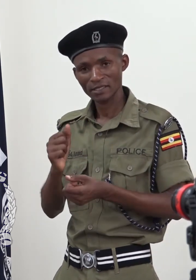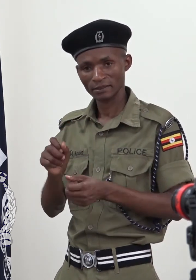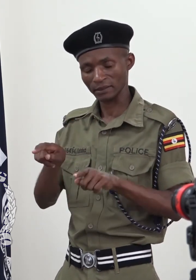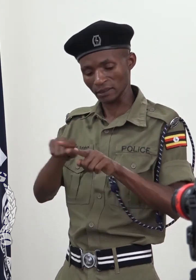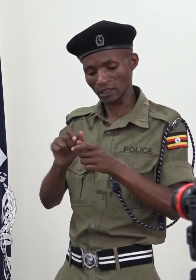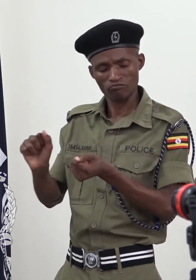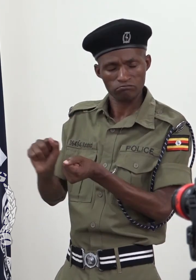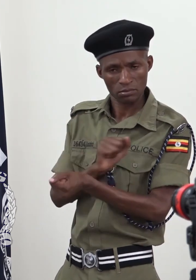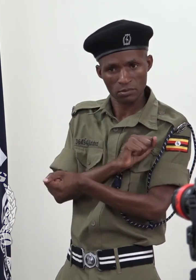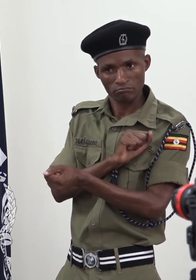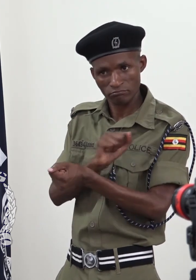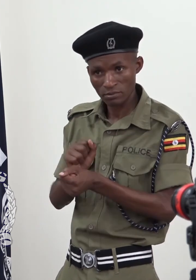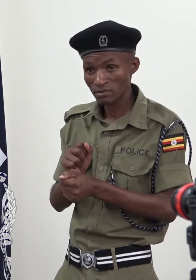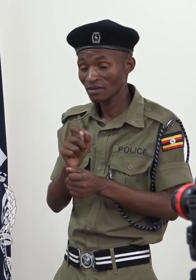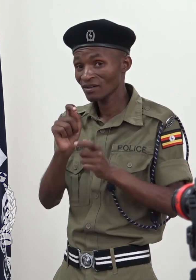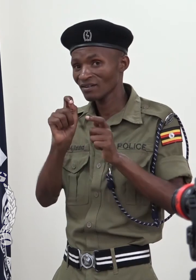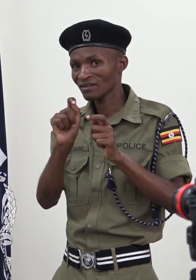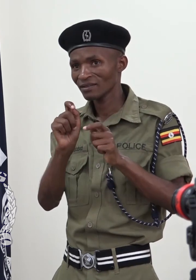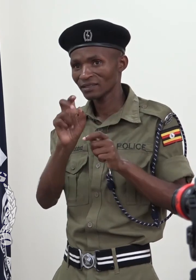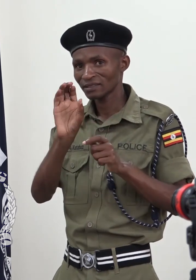CCTV camera.